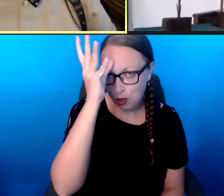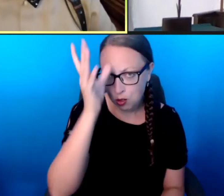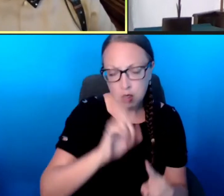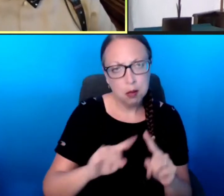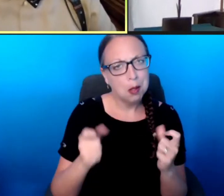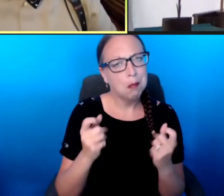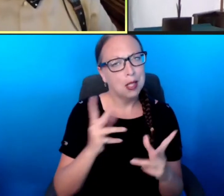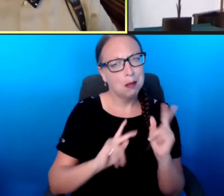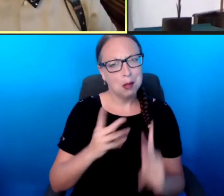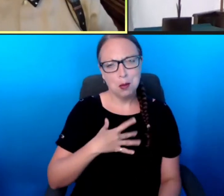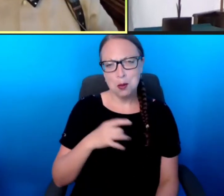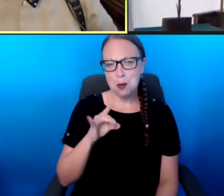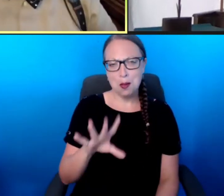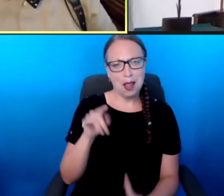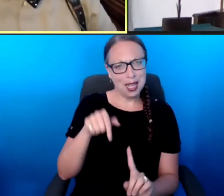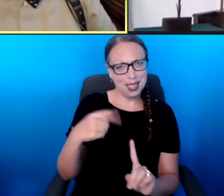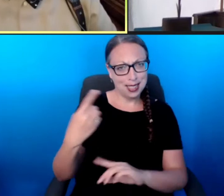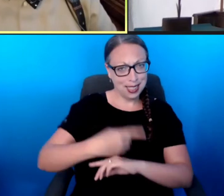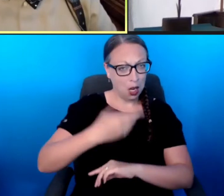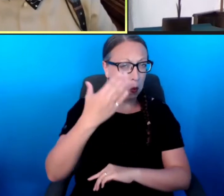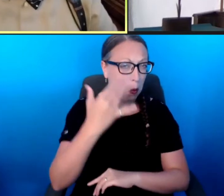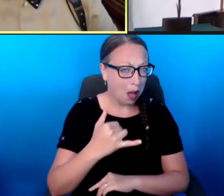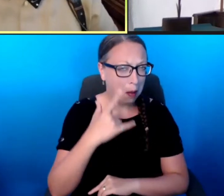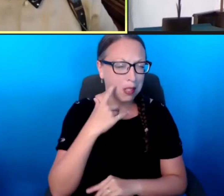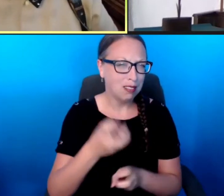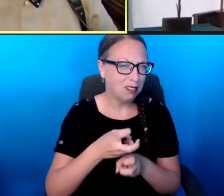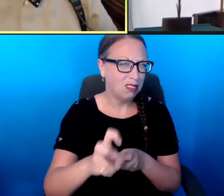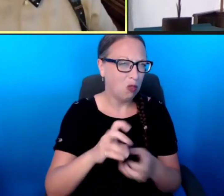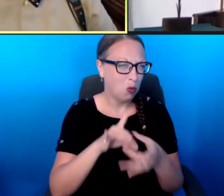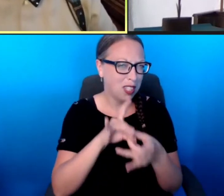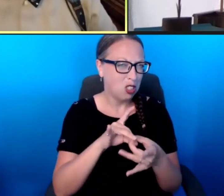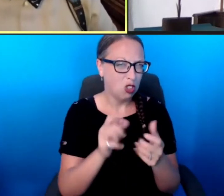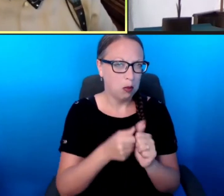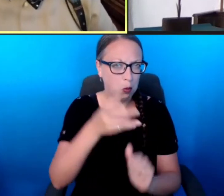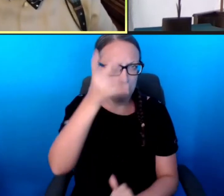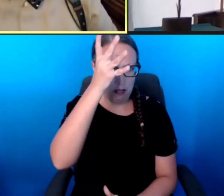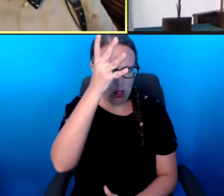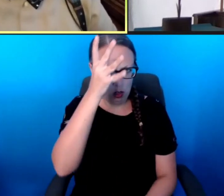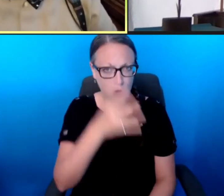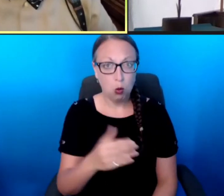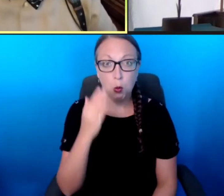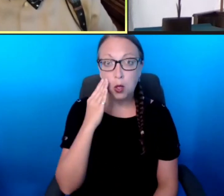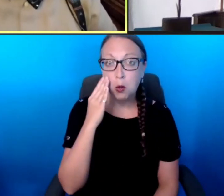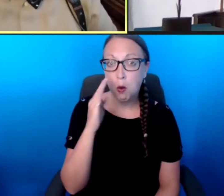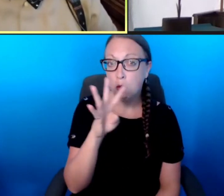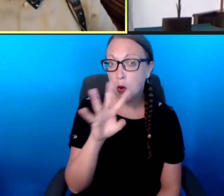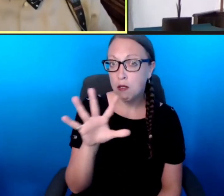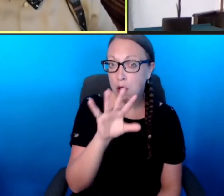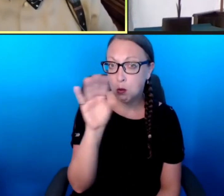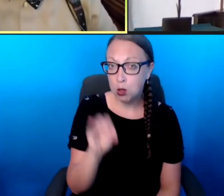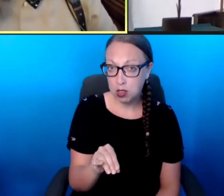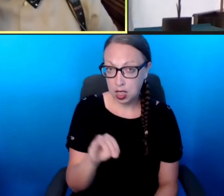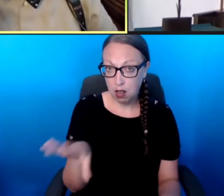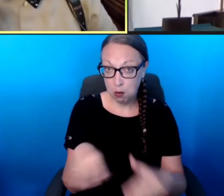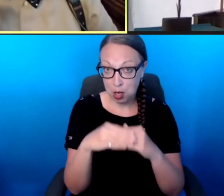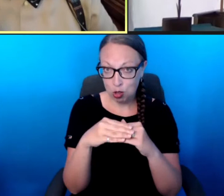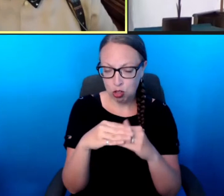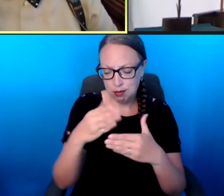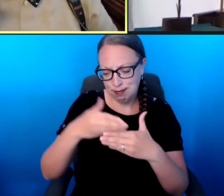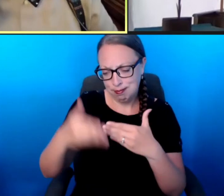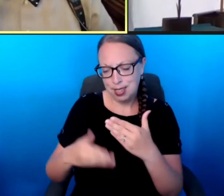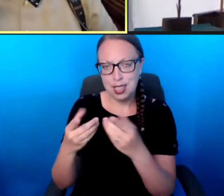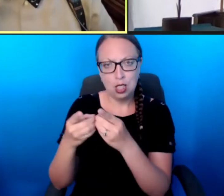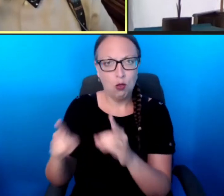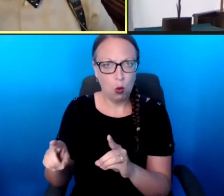difficult relationships with our fathers. For example, we know that 45% of marriages end in divorce, the first